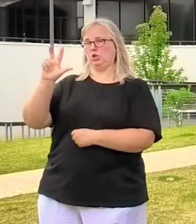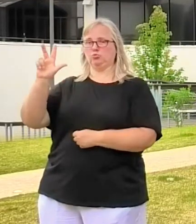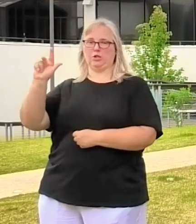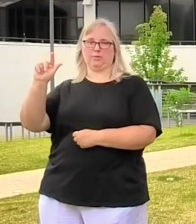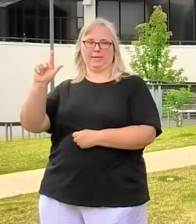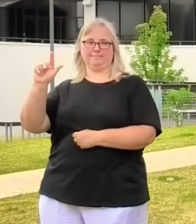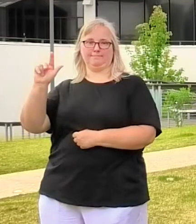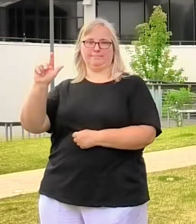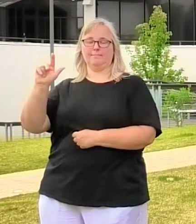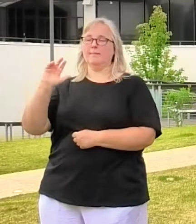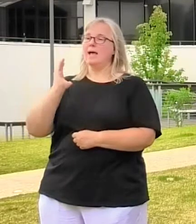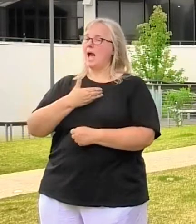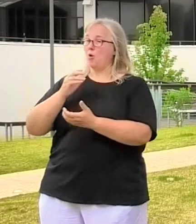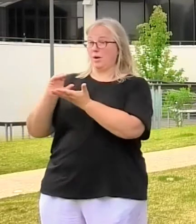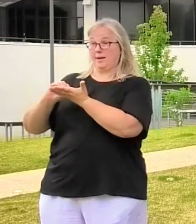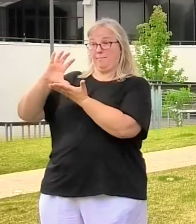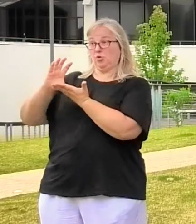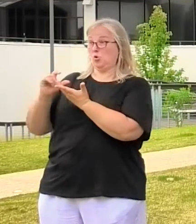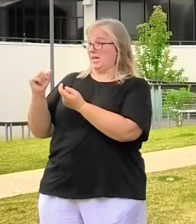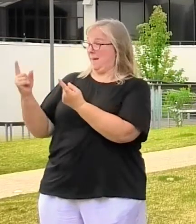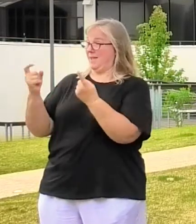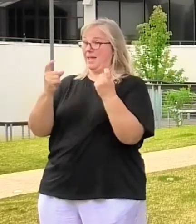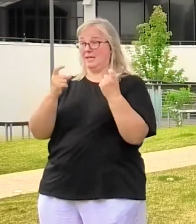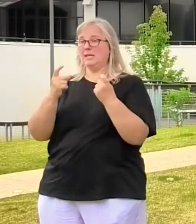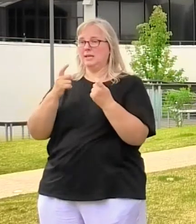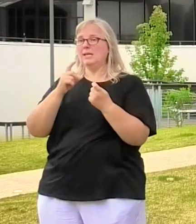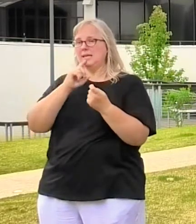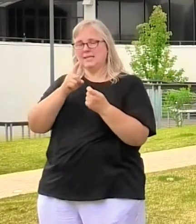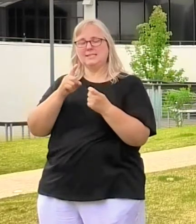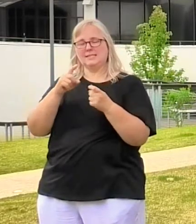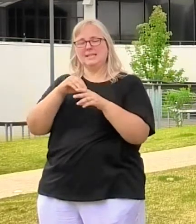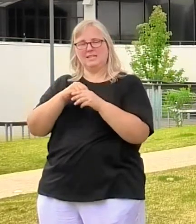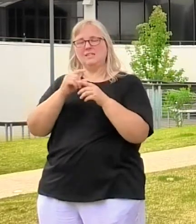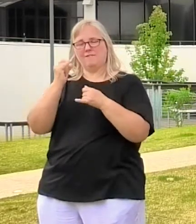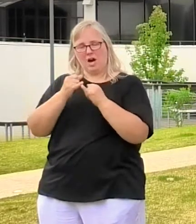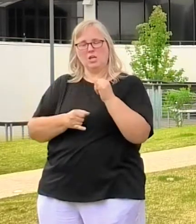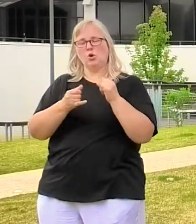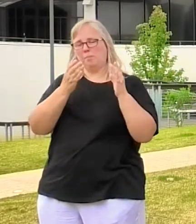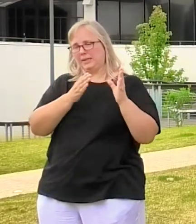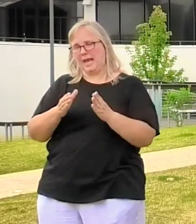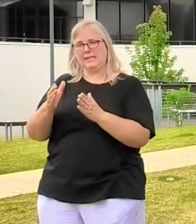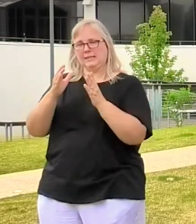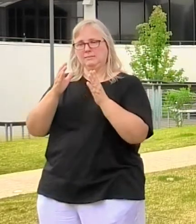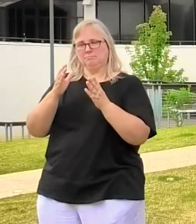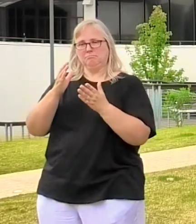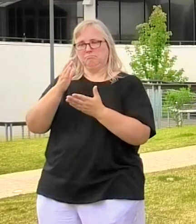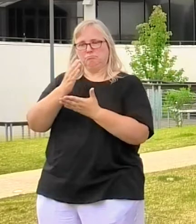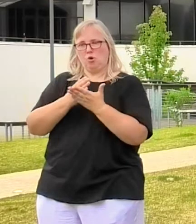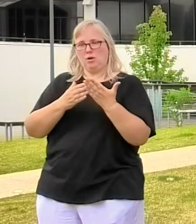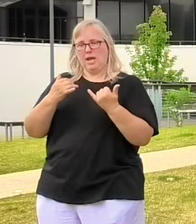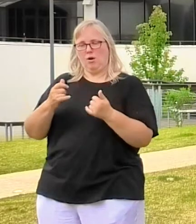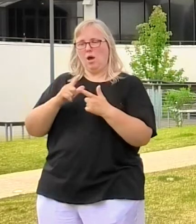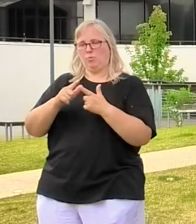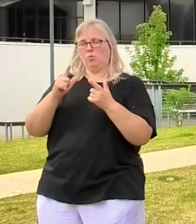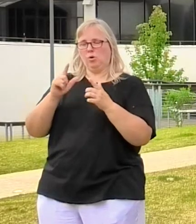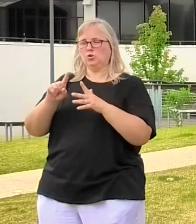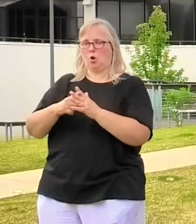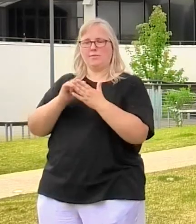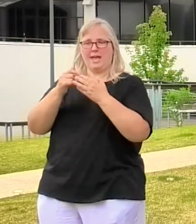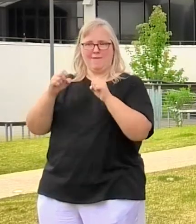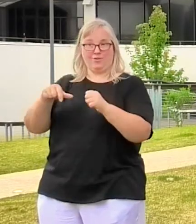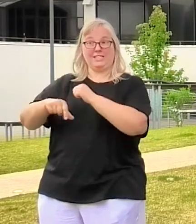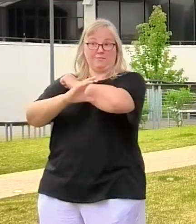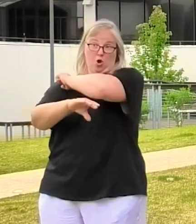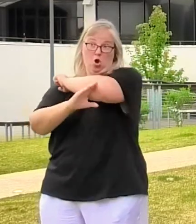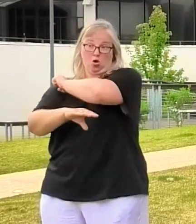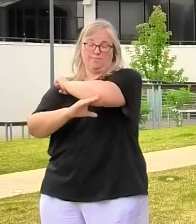You know, our capital campaign is in the final planning stages, and we will launch those efforts this fall. You know, COVID-19